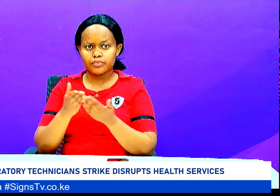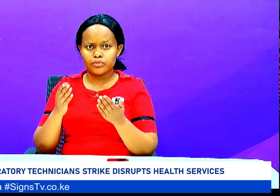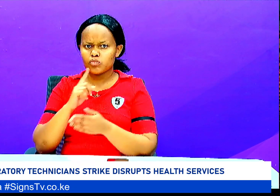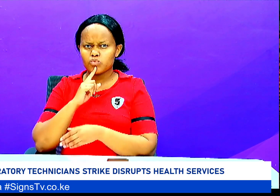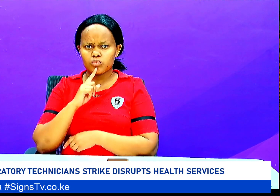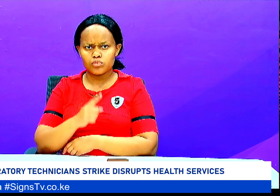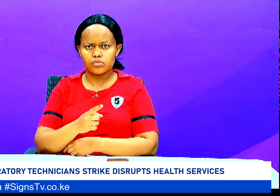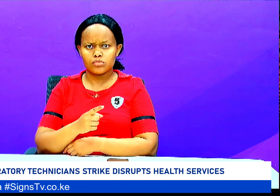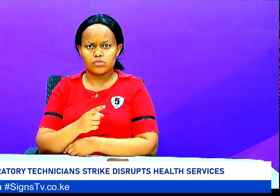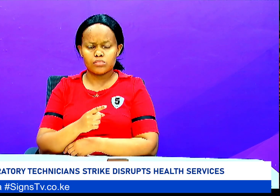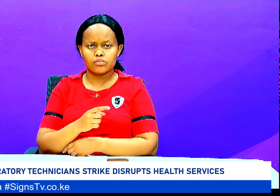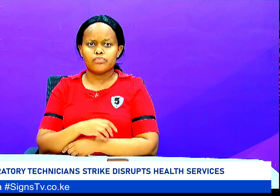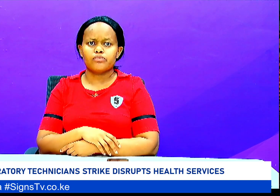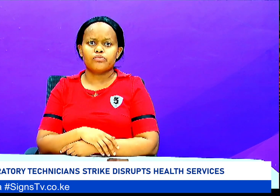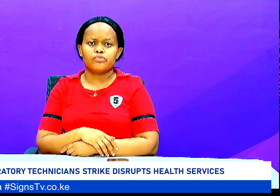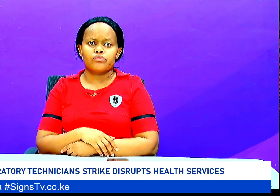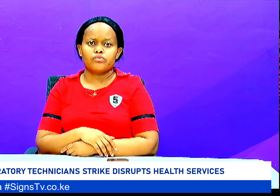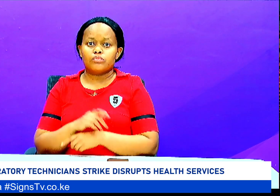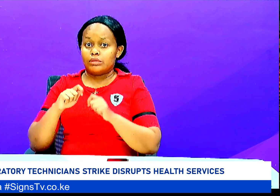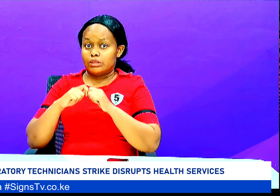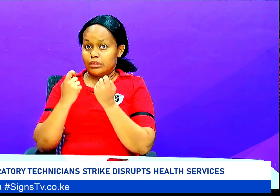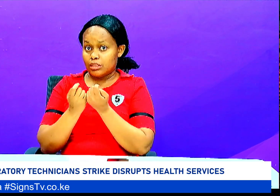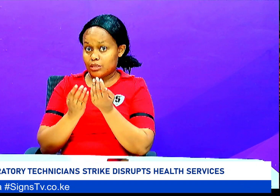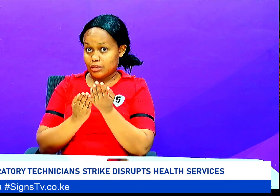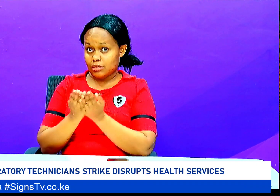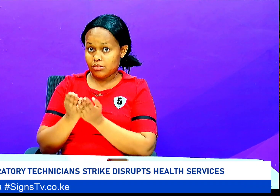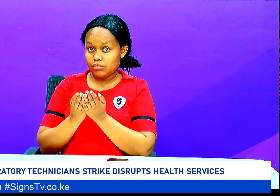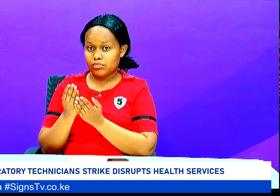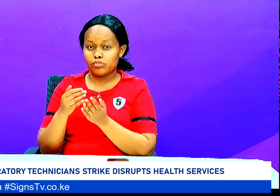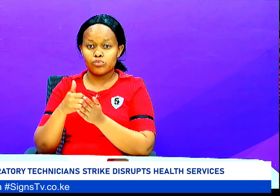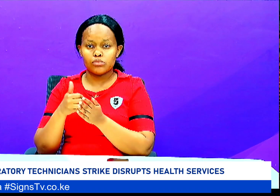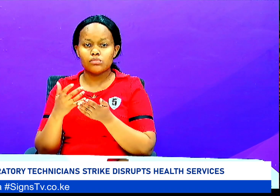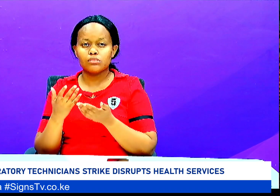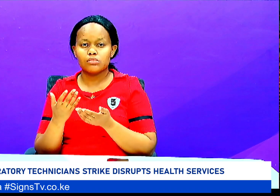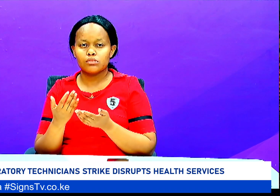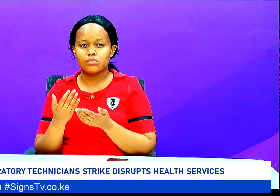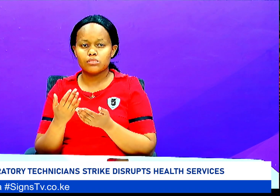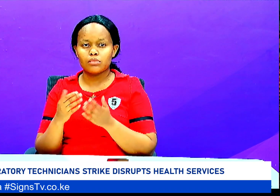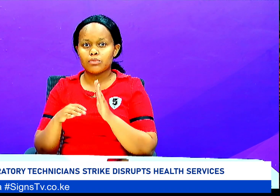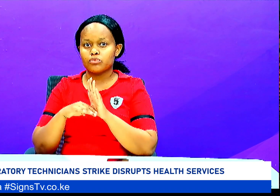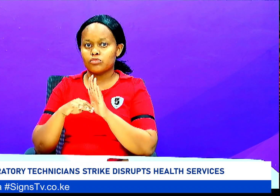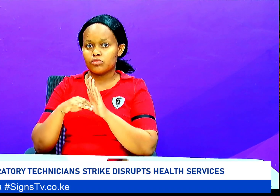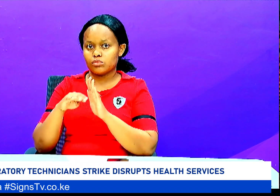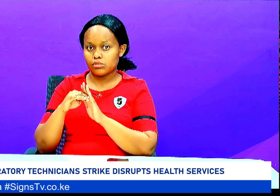Odipo, says that they had been neglected by the county government.